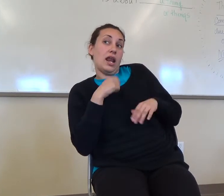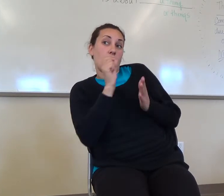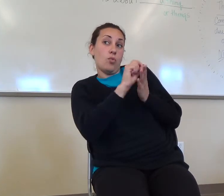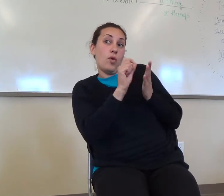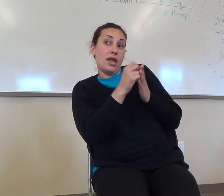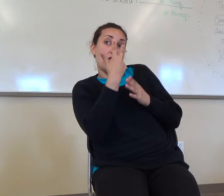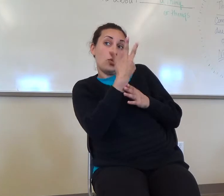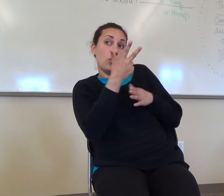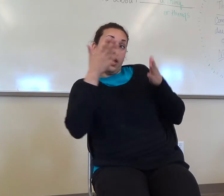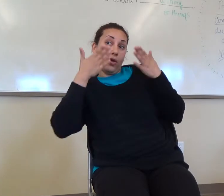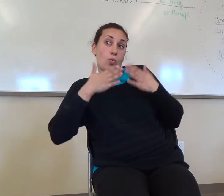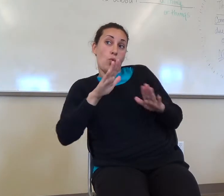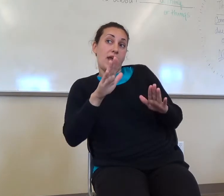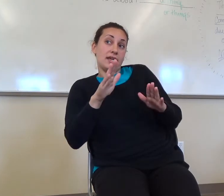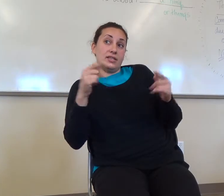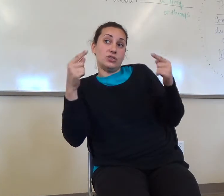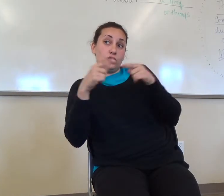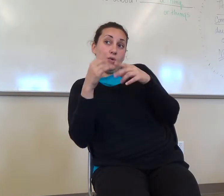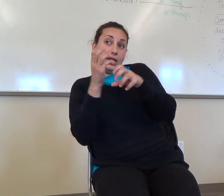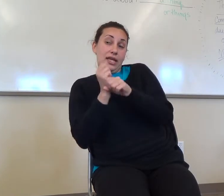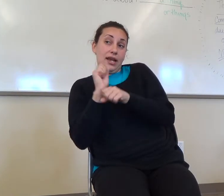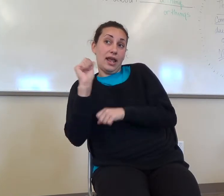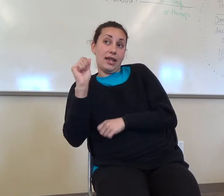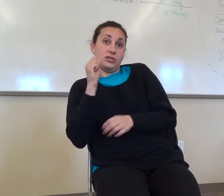ways. Okay, good. That's good too. Three ways to land a job.